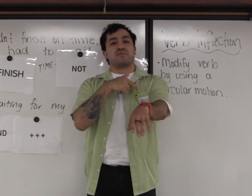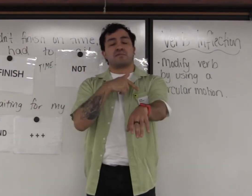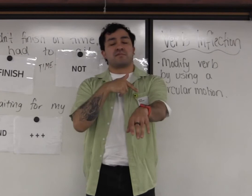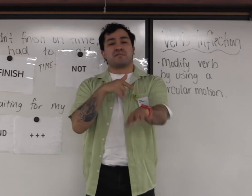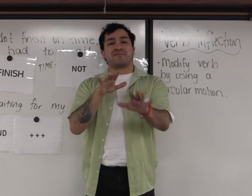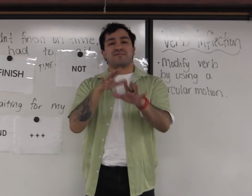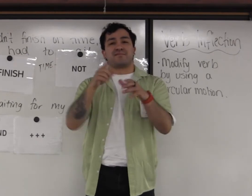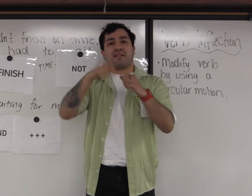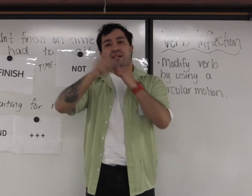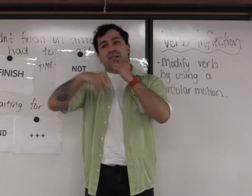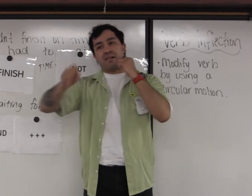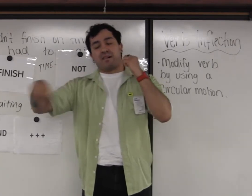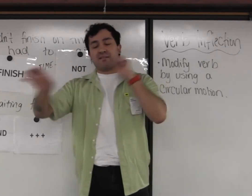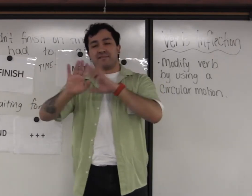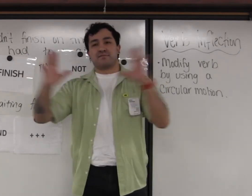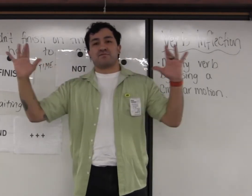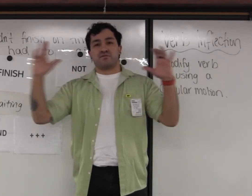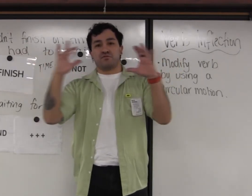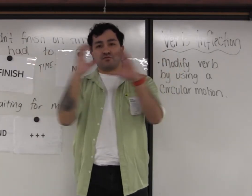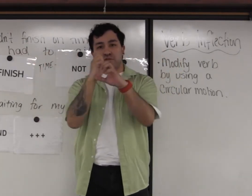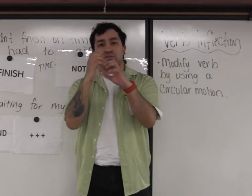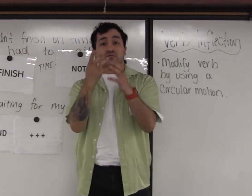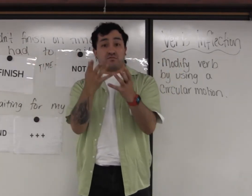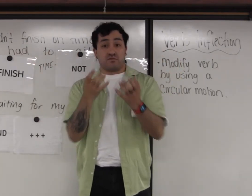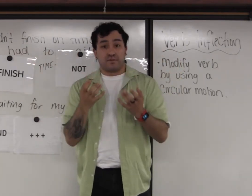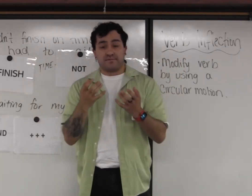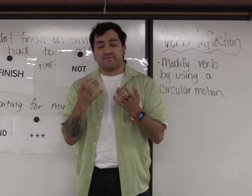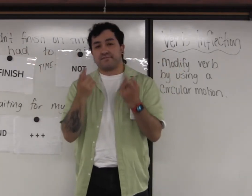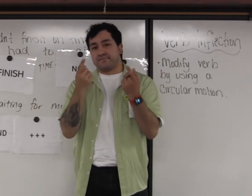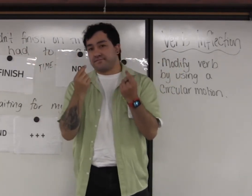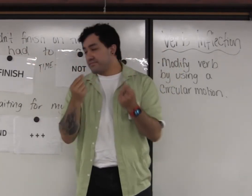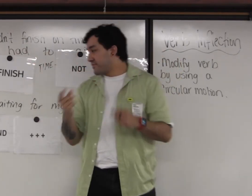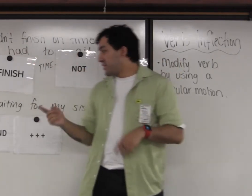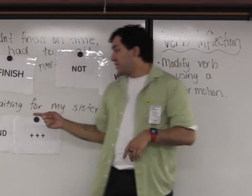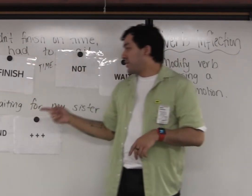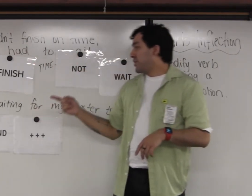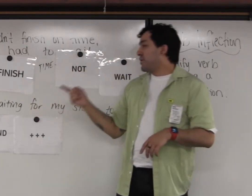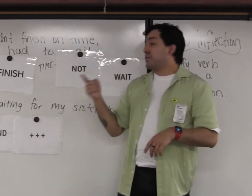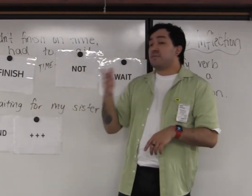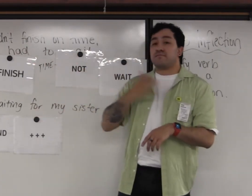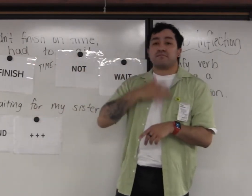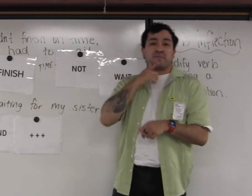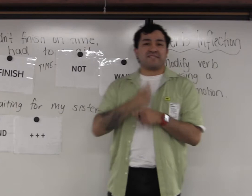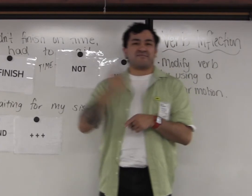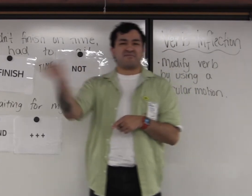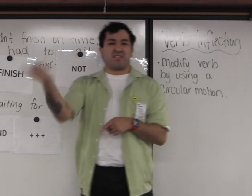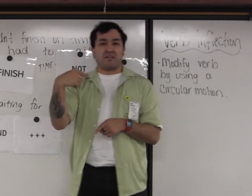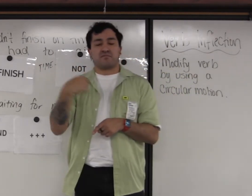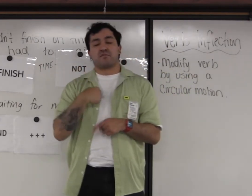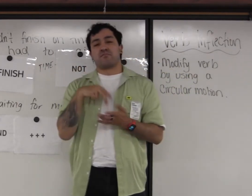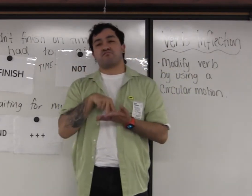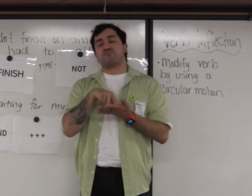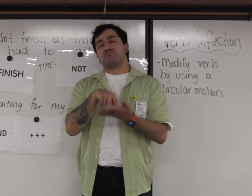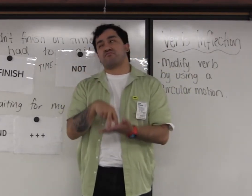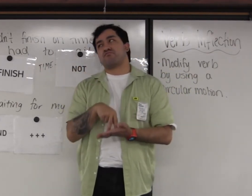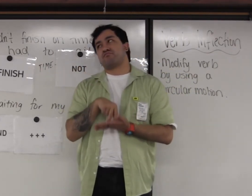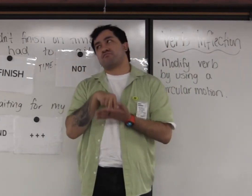English, but instead I could just shorten the whole production of my sentence and just say that I was standing, circular motion, add